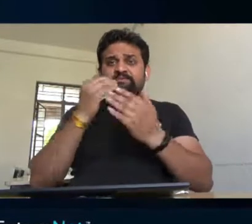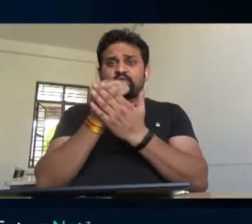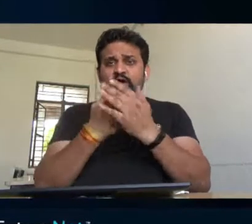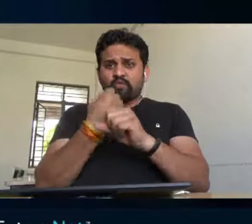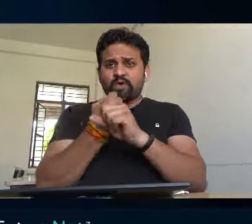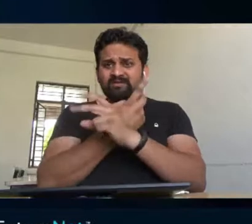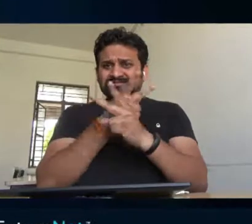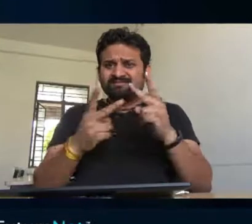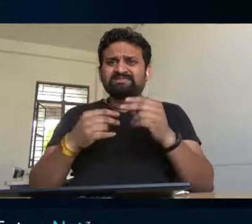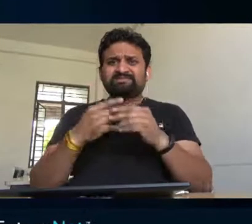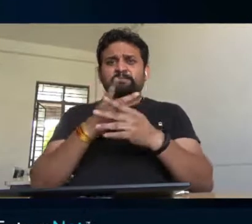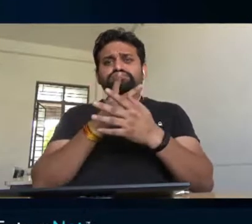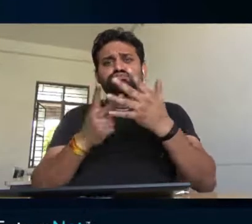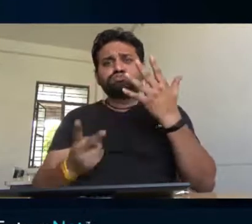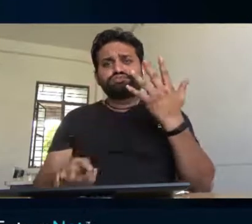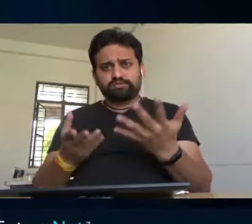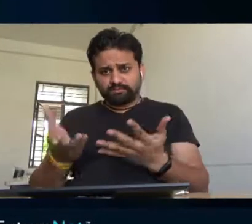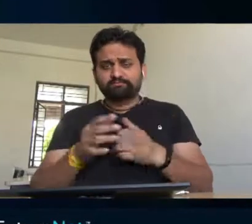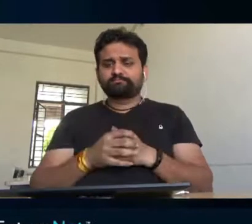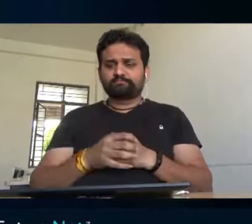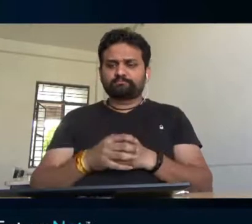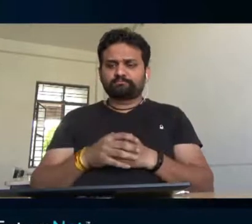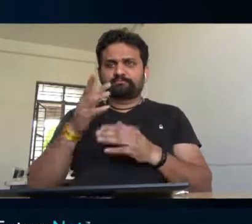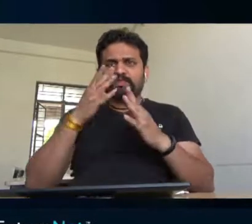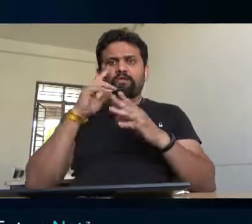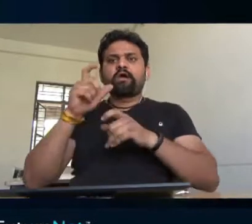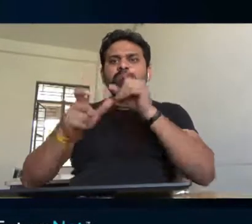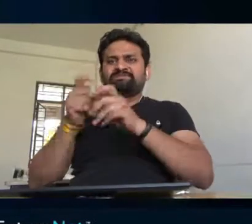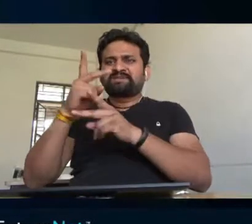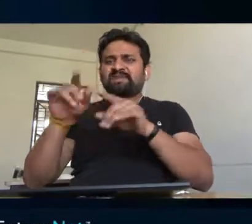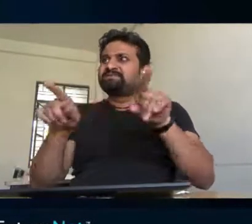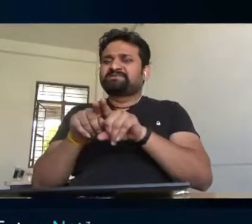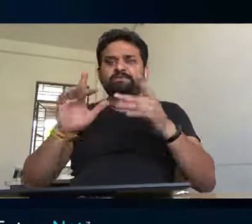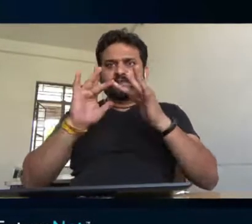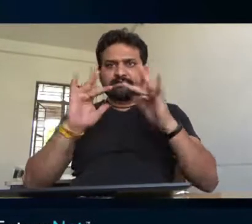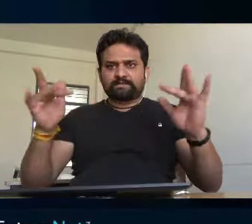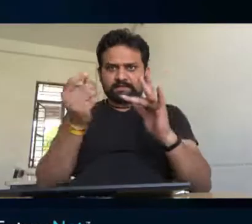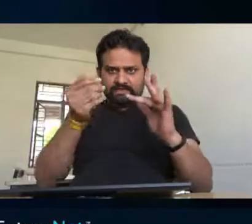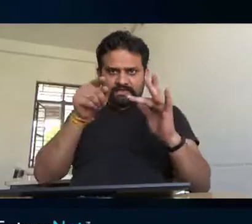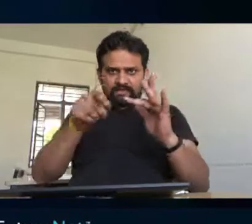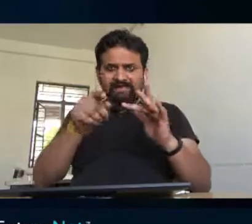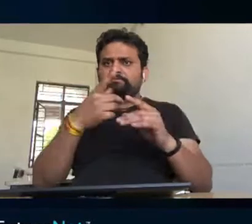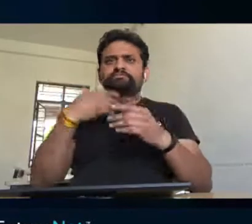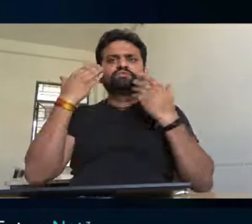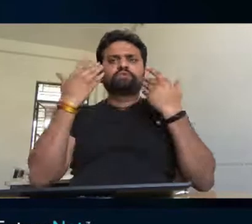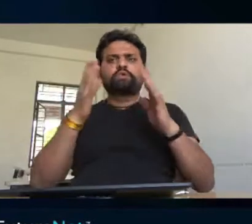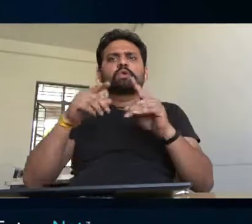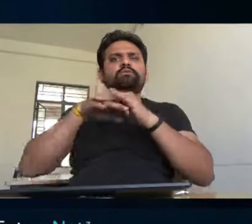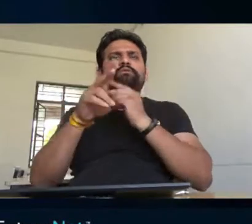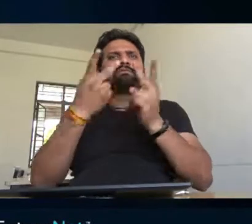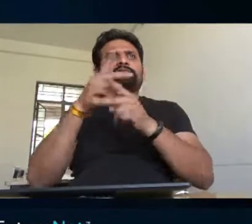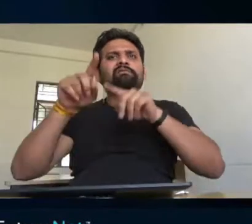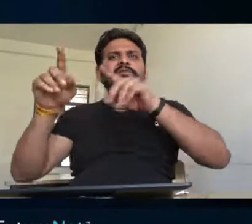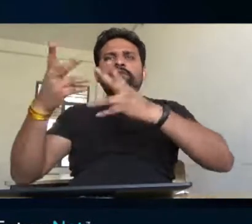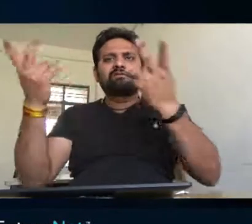in FutureNet is this adaptation to the market, because they are now 5 years old, but they have